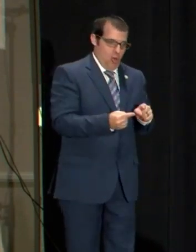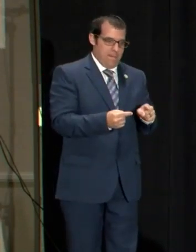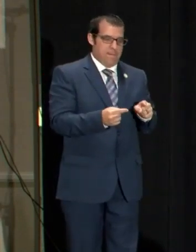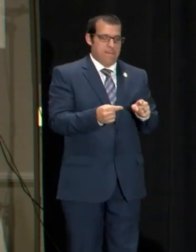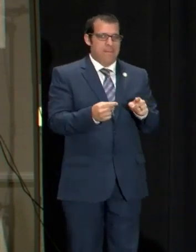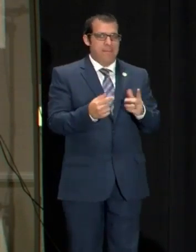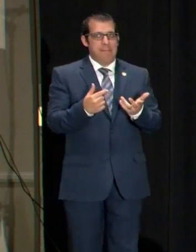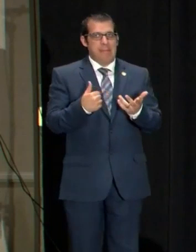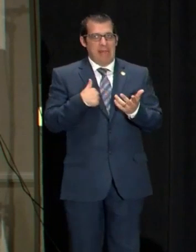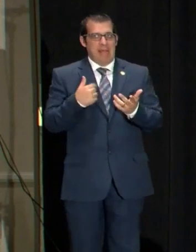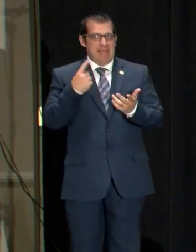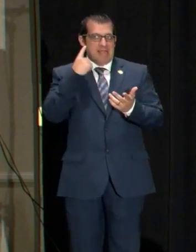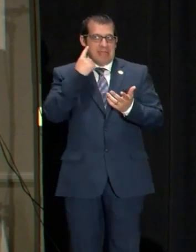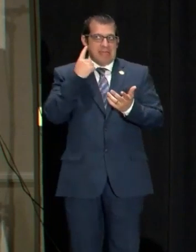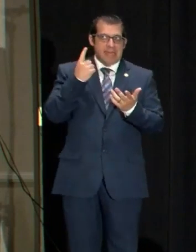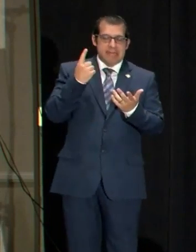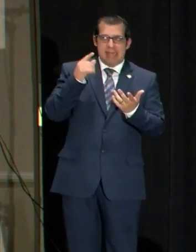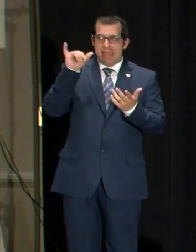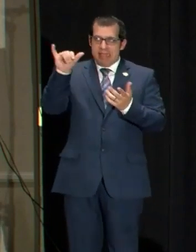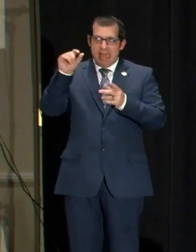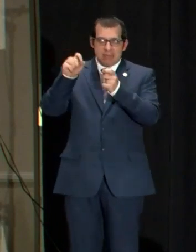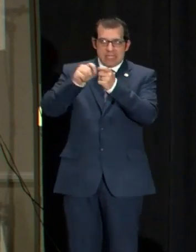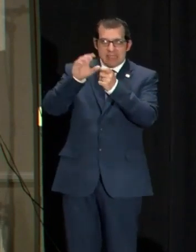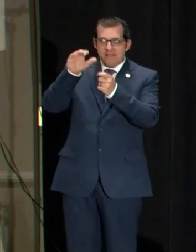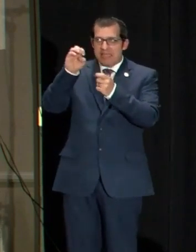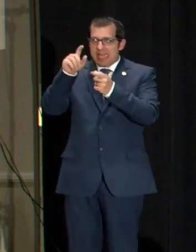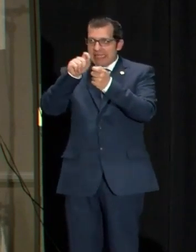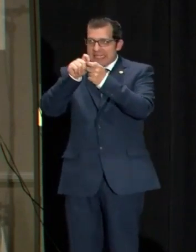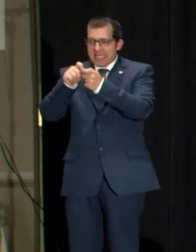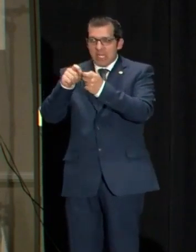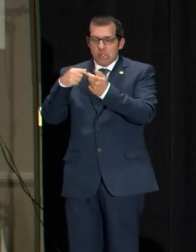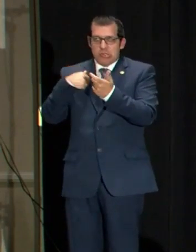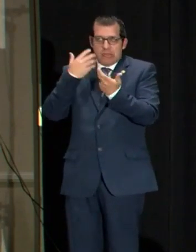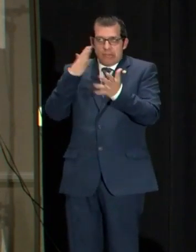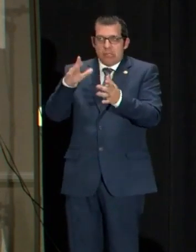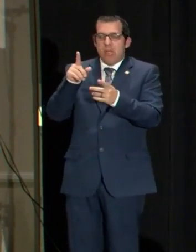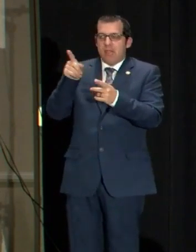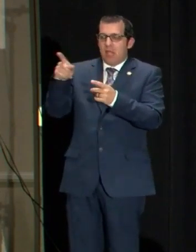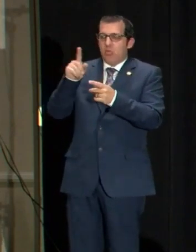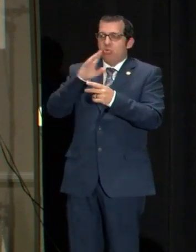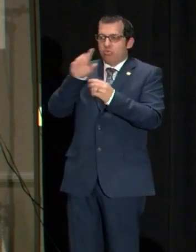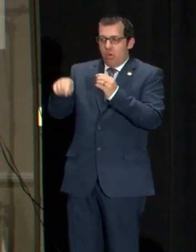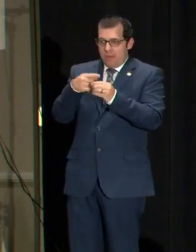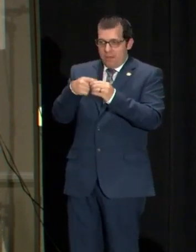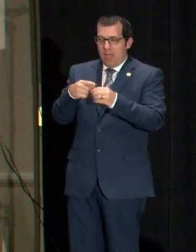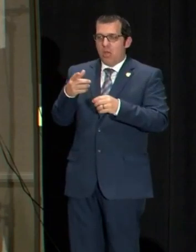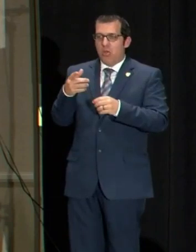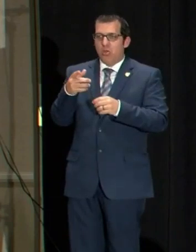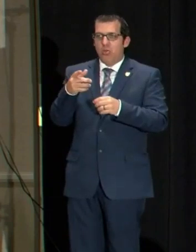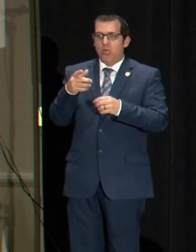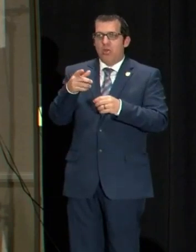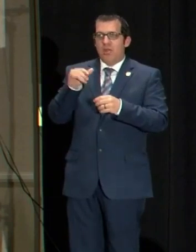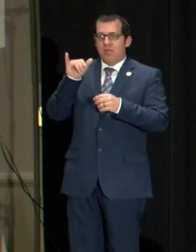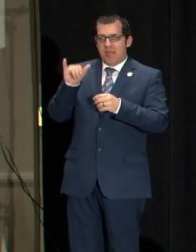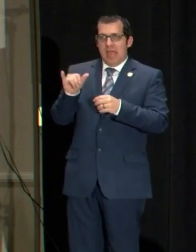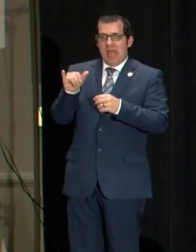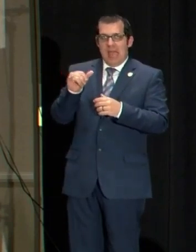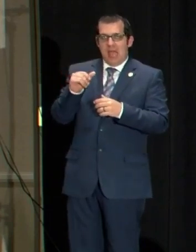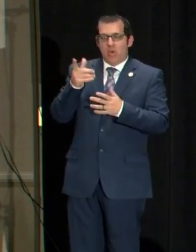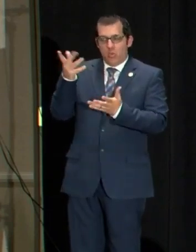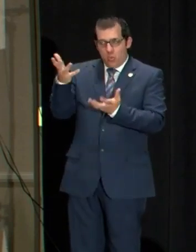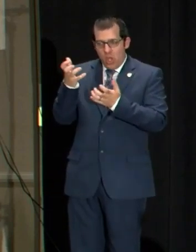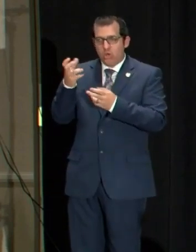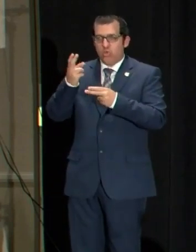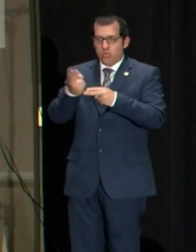probably, without knowing the details of this case, I think that's probably what you're referring to, is the desire to